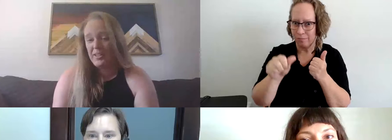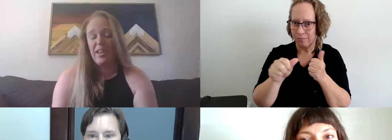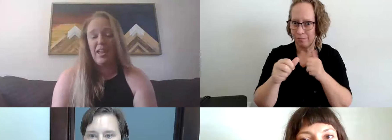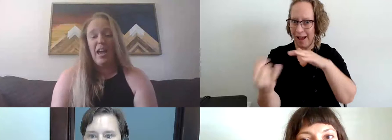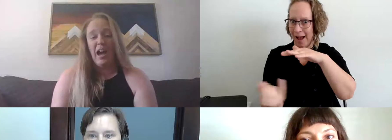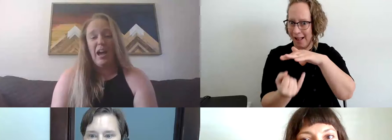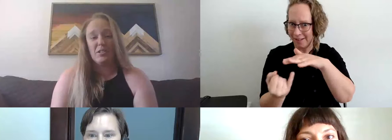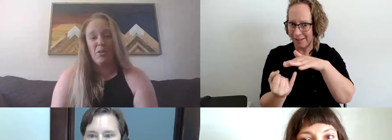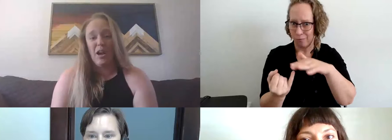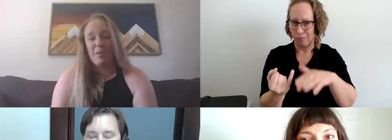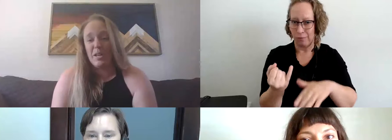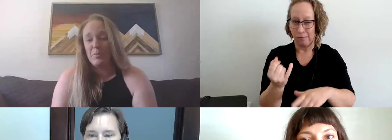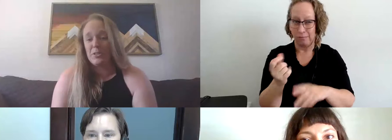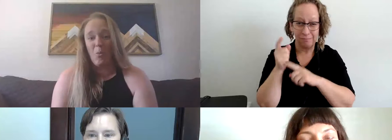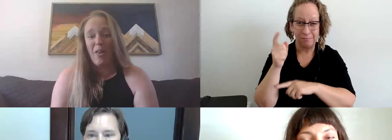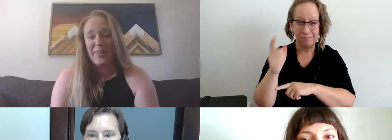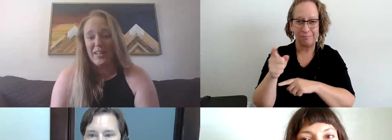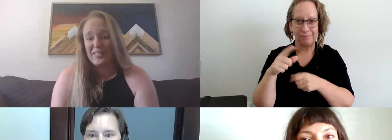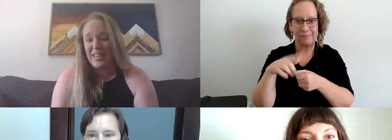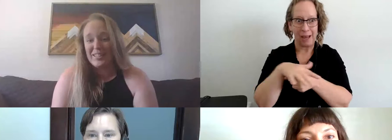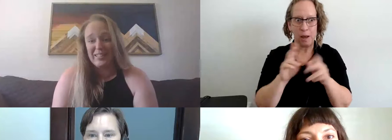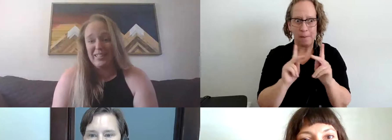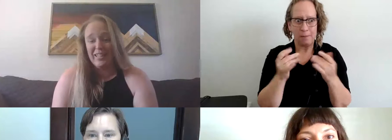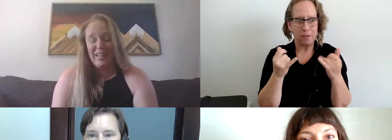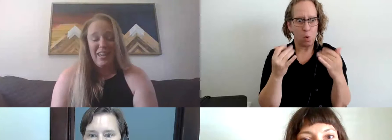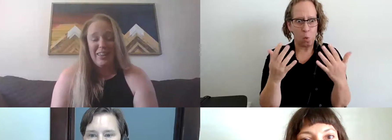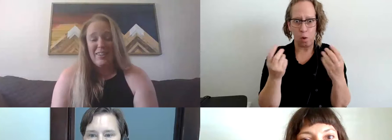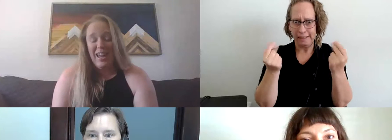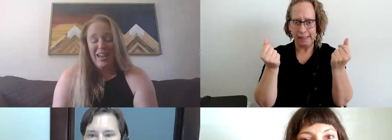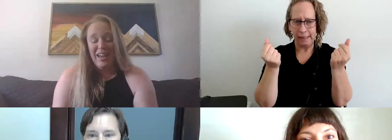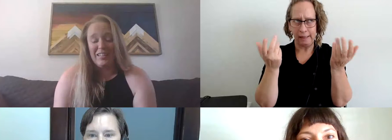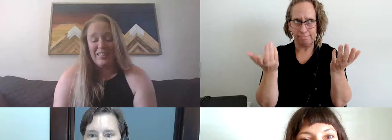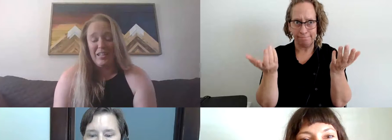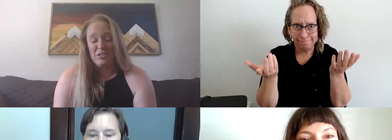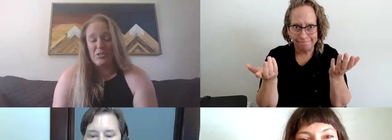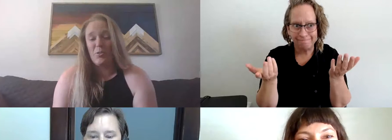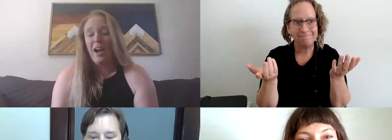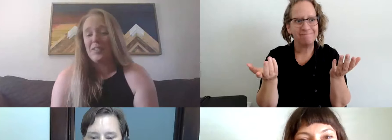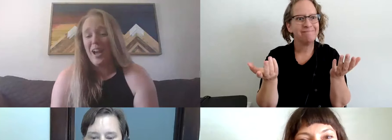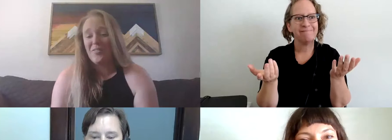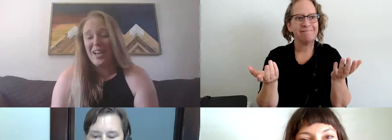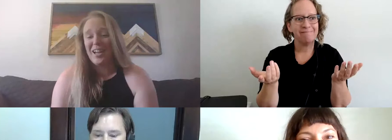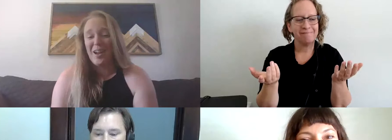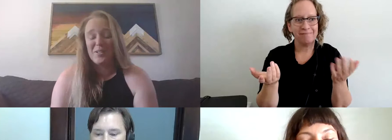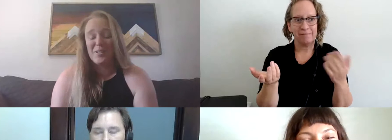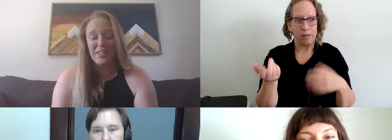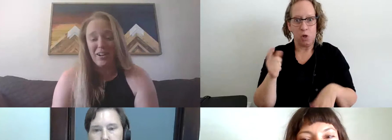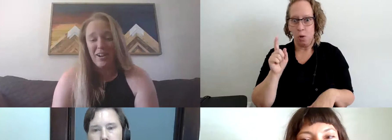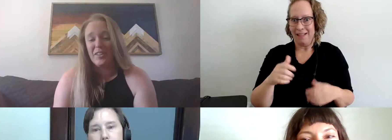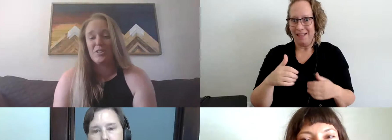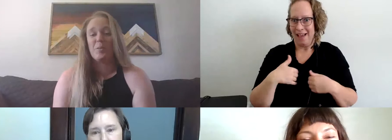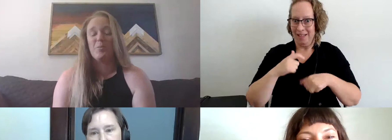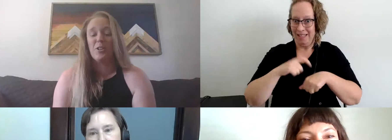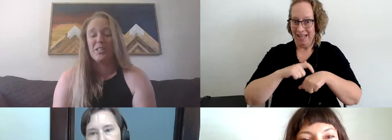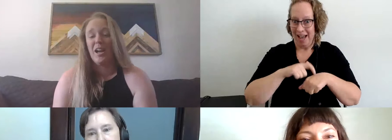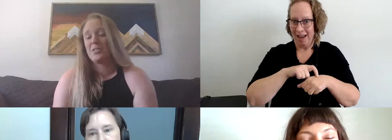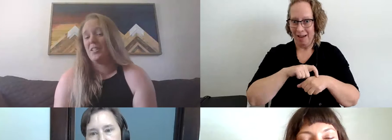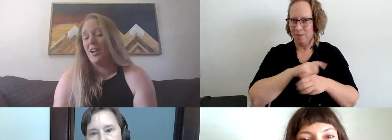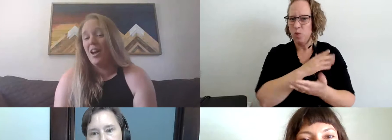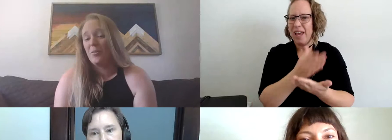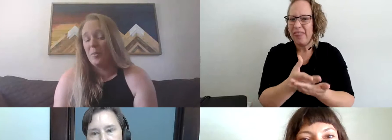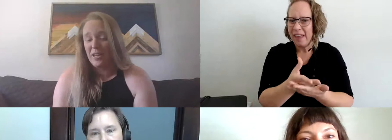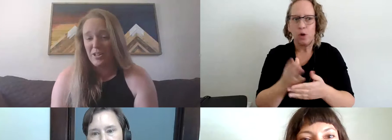rural areas. And people still want things instantly. And it's just, you have to have that time to get there. There's been